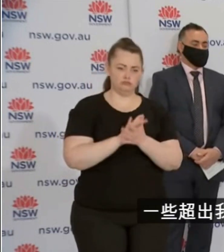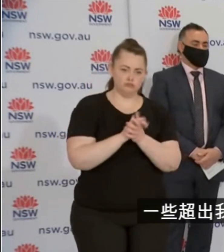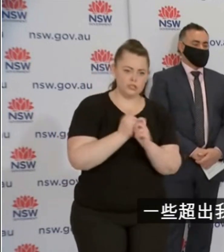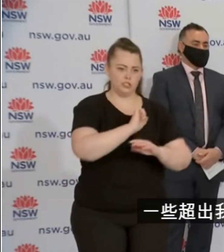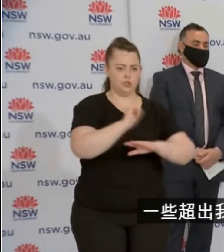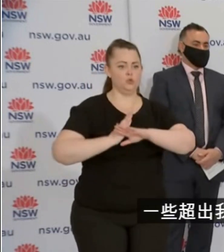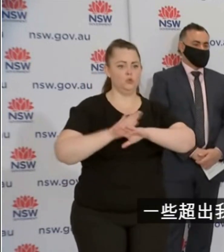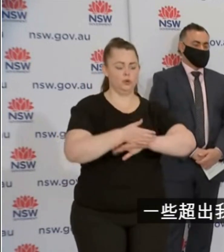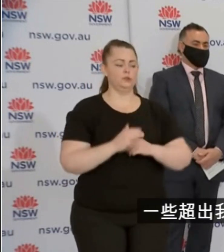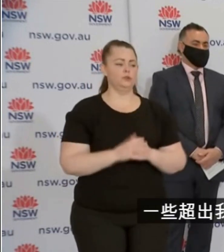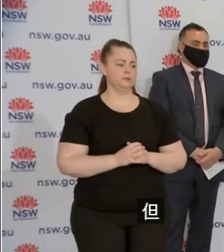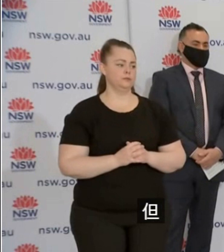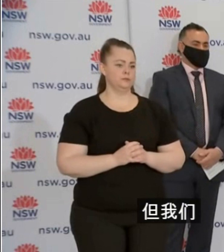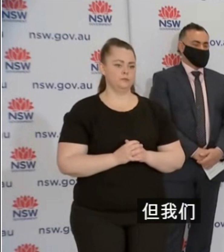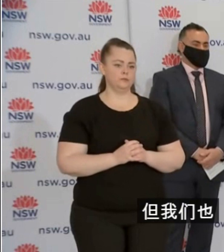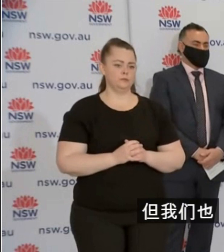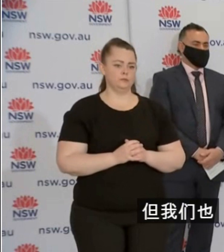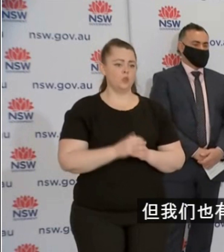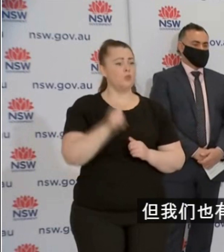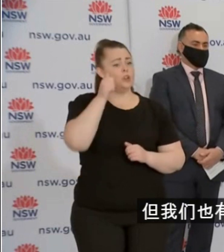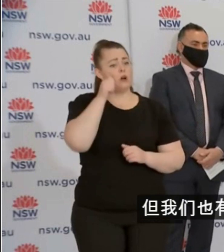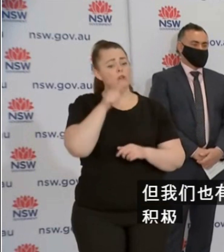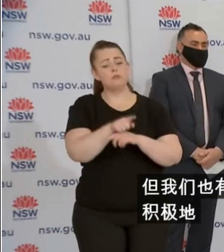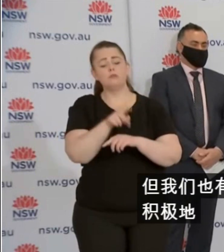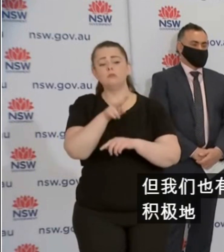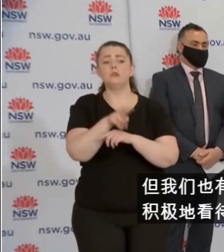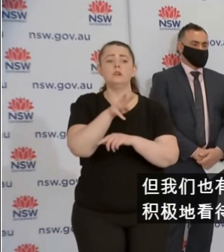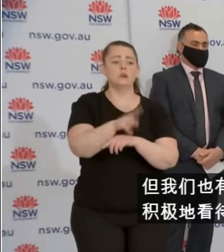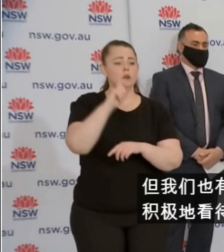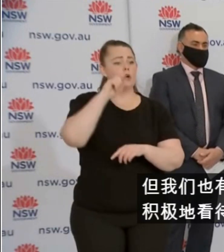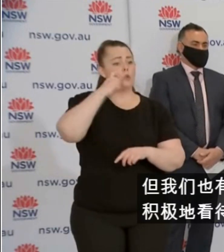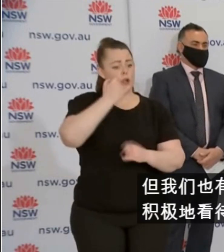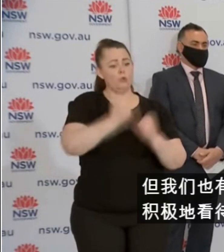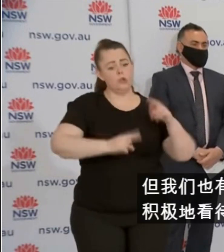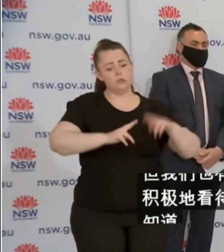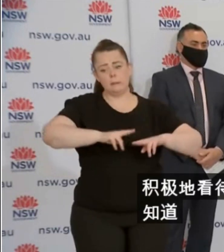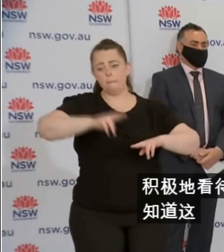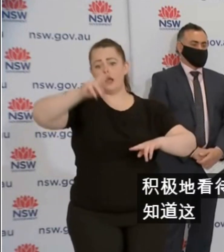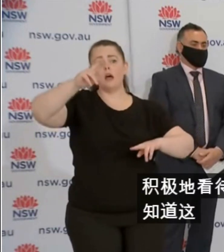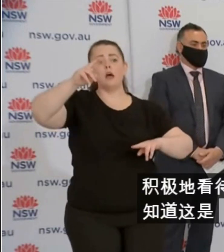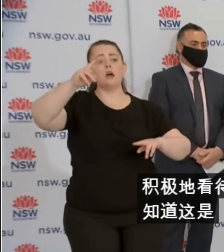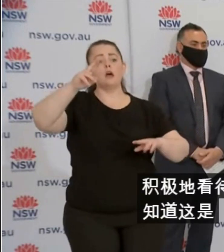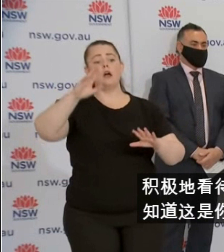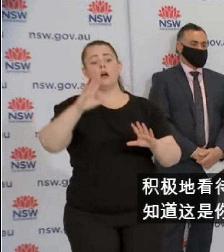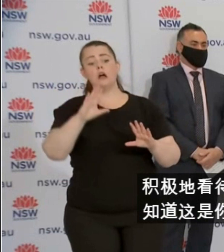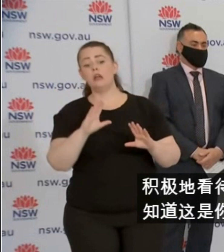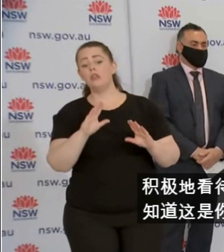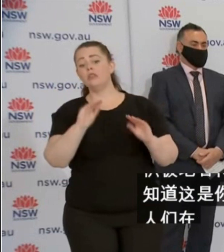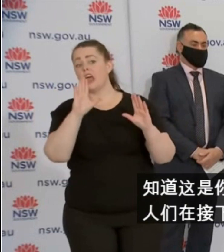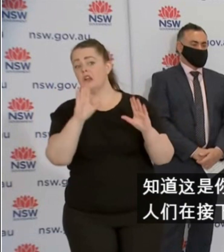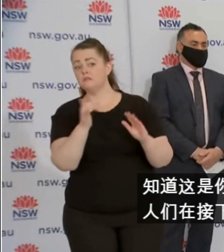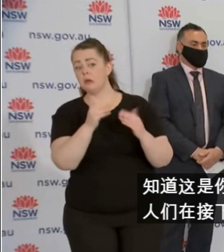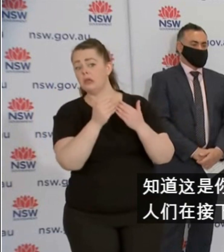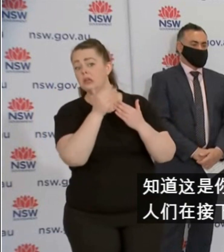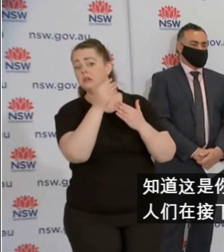beyond what we've experienced, but then there's also opportunities for us to look positively at the future and know that this is, the efforts people are